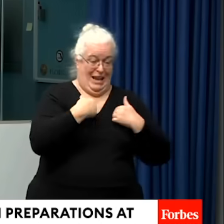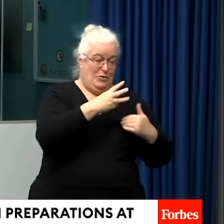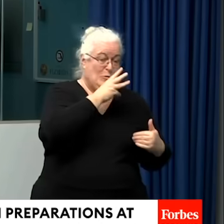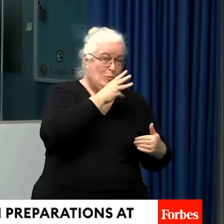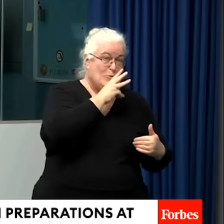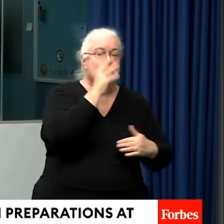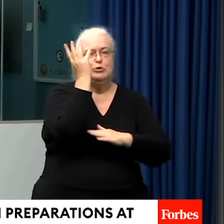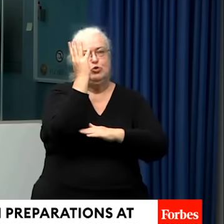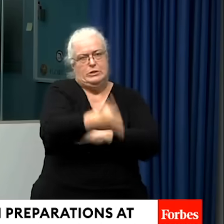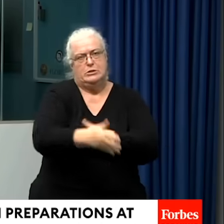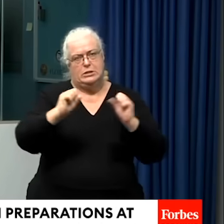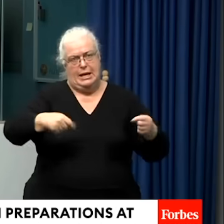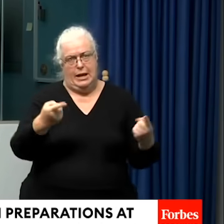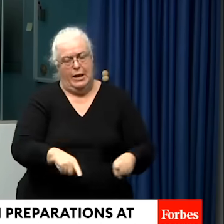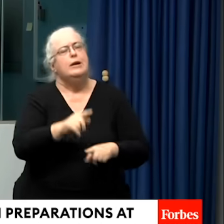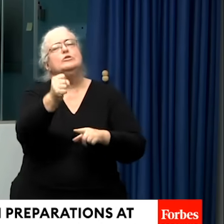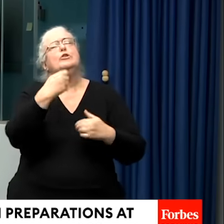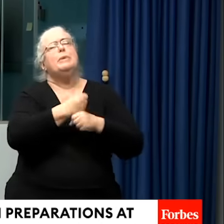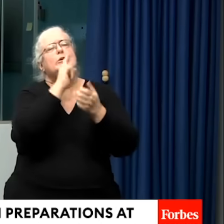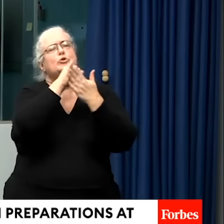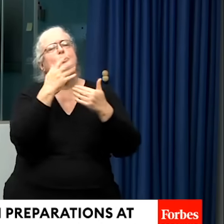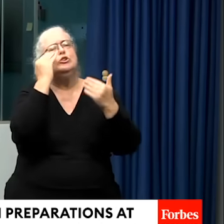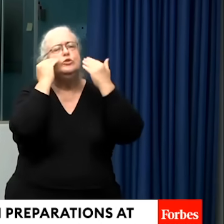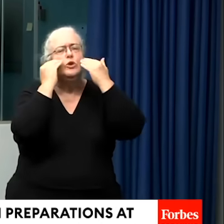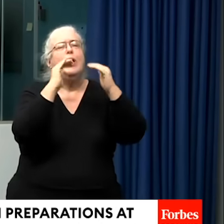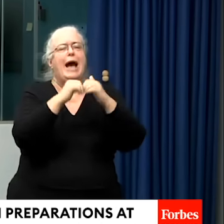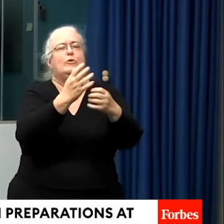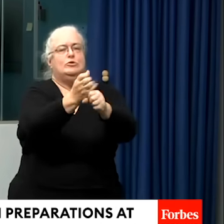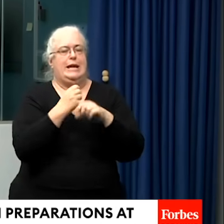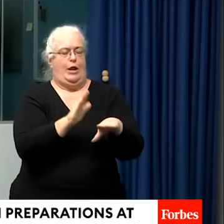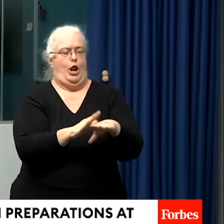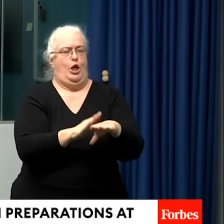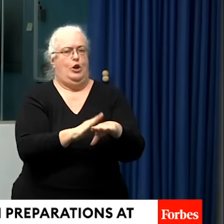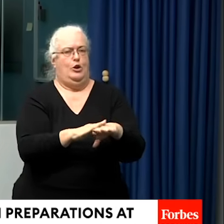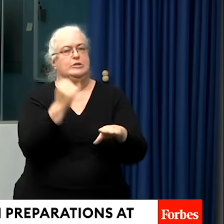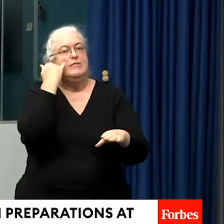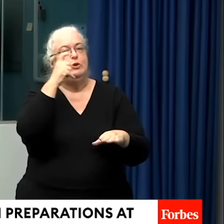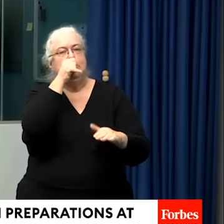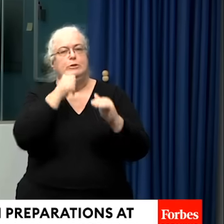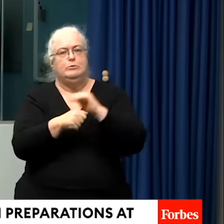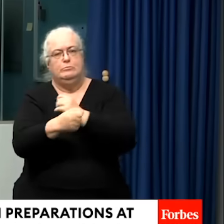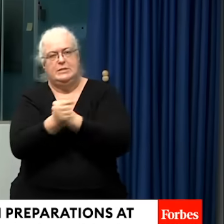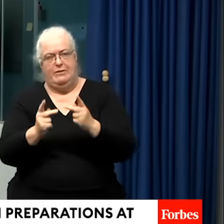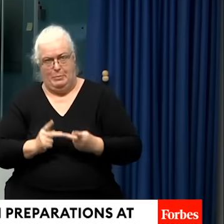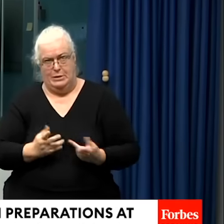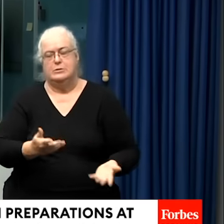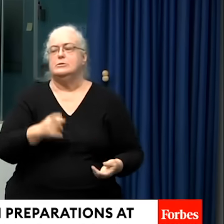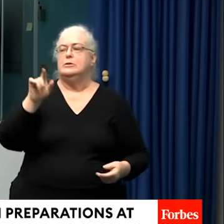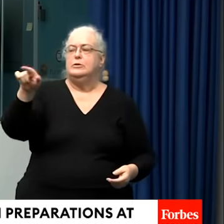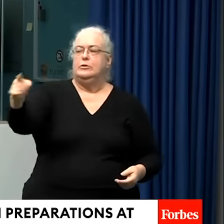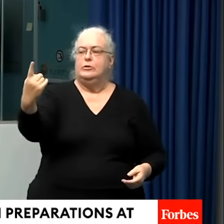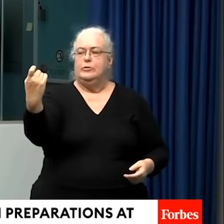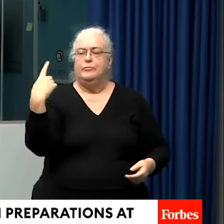a tree. So again, wanting to make sure that you have a way to receive those alerts so that you're notified to seek shelter if you need to. Director, I've heard and seen